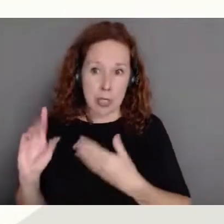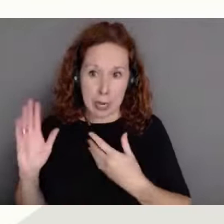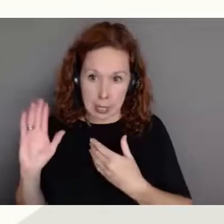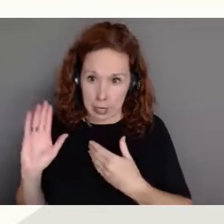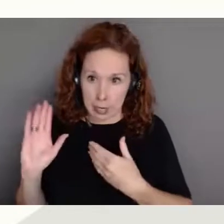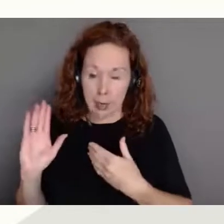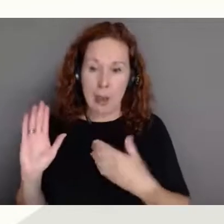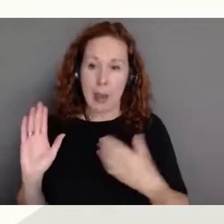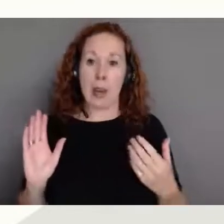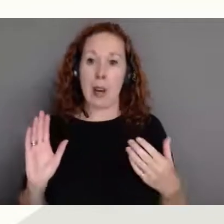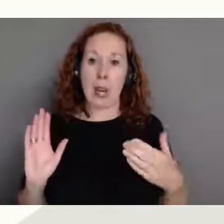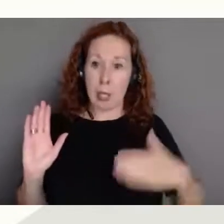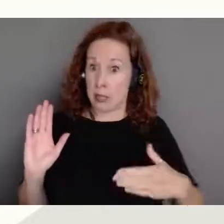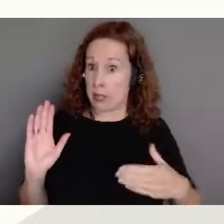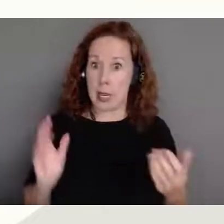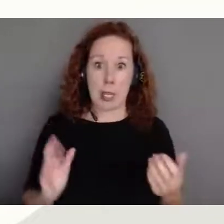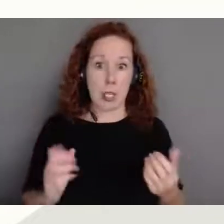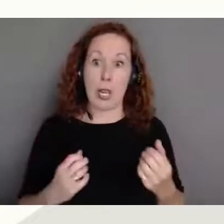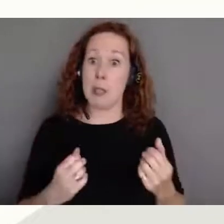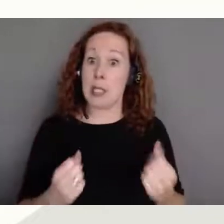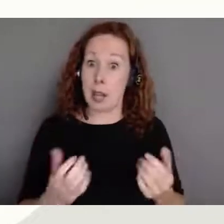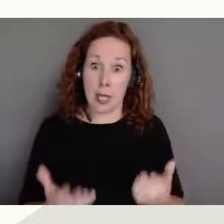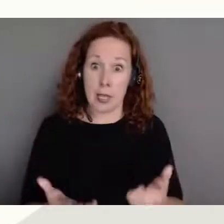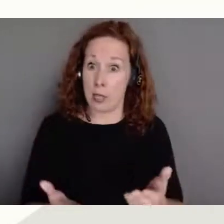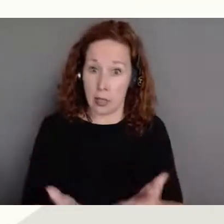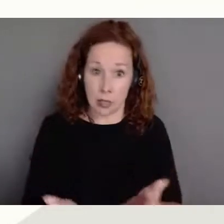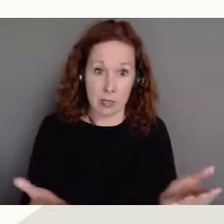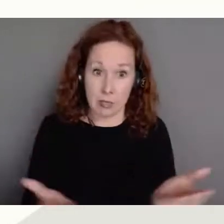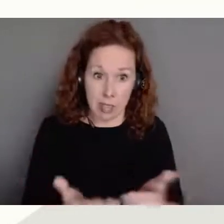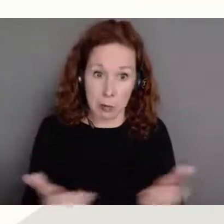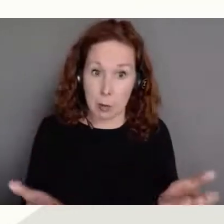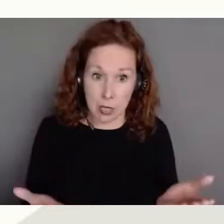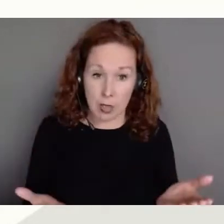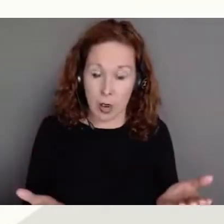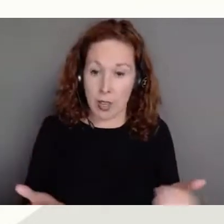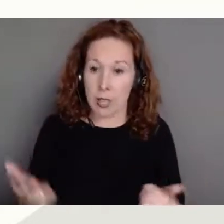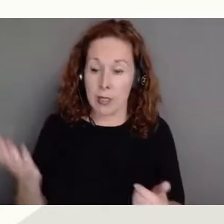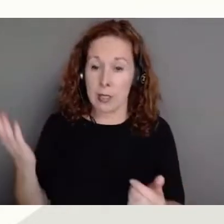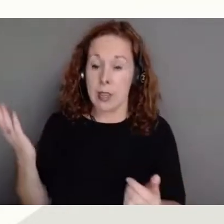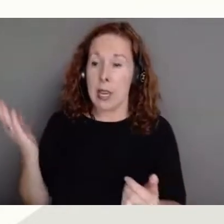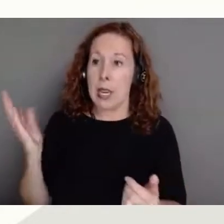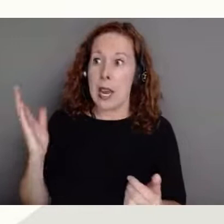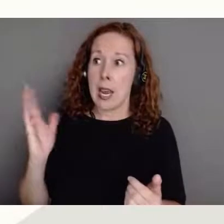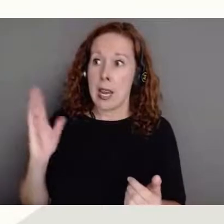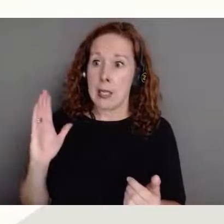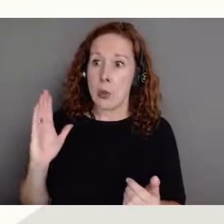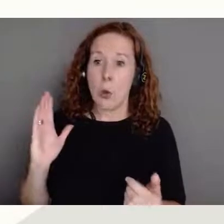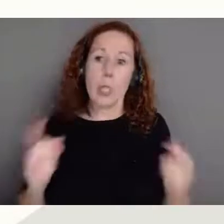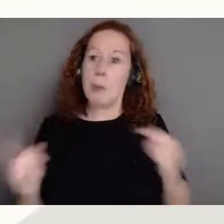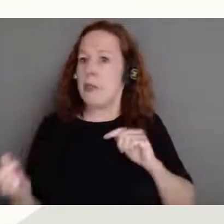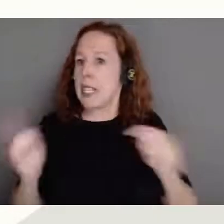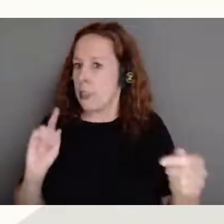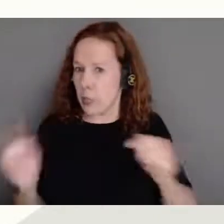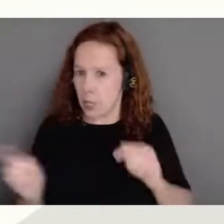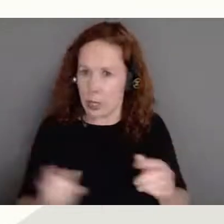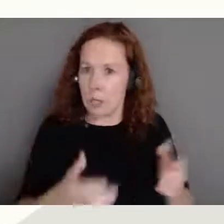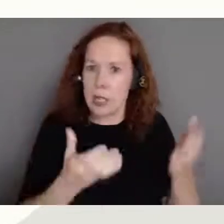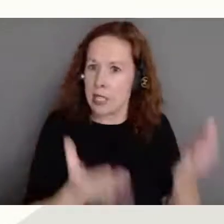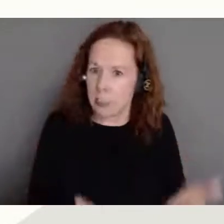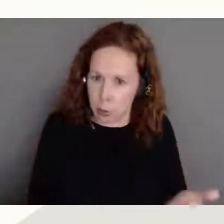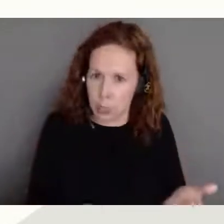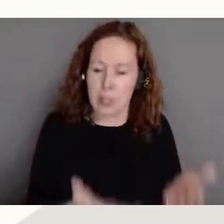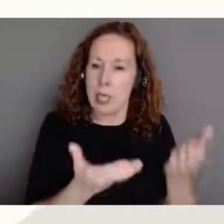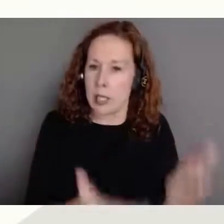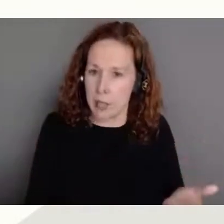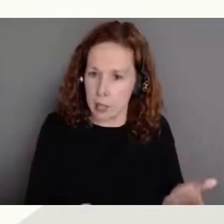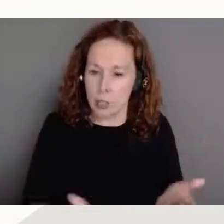that's presenting and I'm Mhm. on stage and I'm signing to there's deaf members in the audience, and or it could be vice versa. It could be a